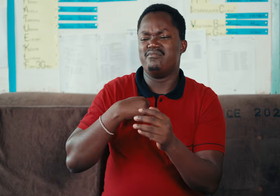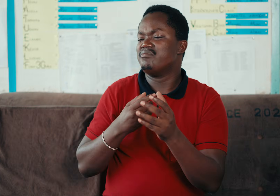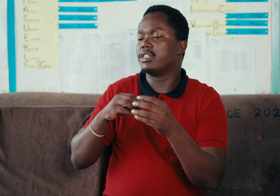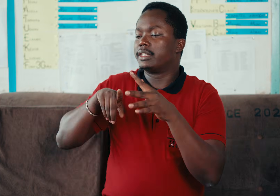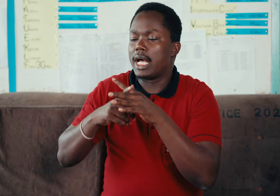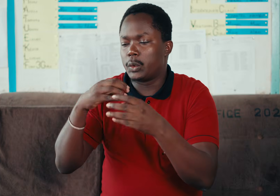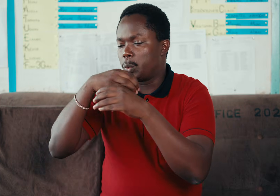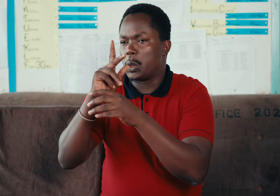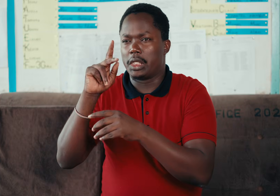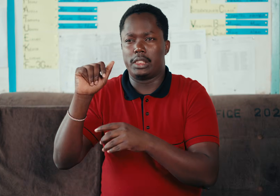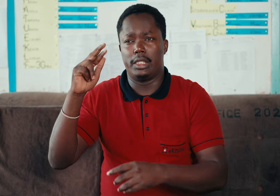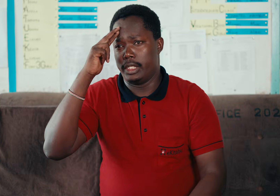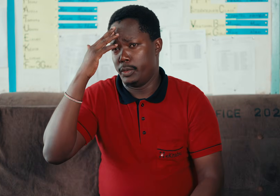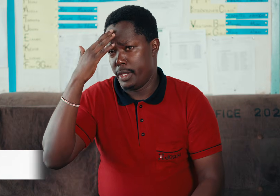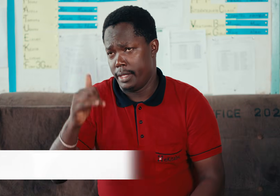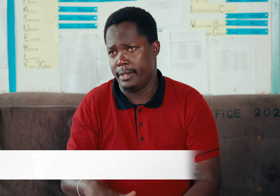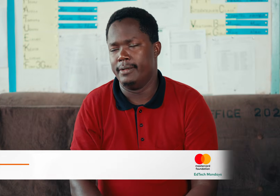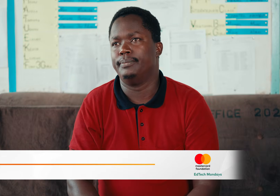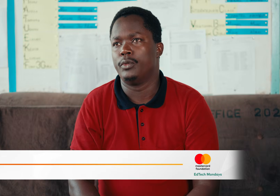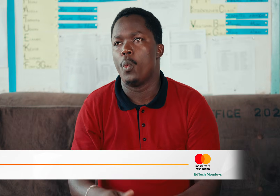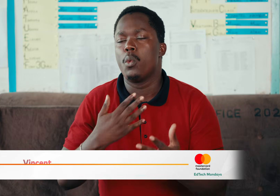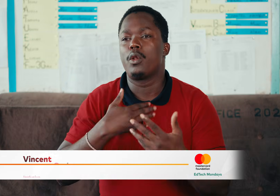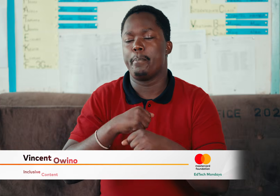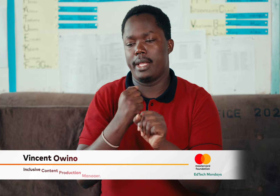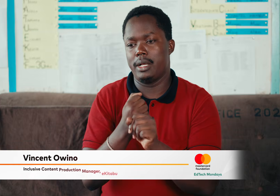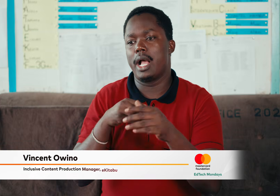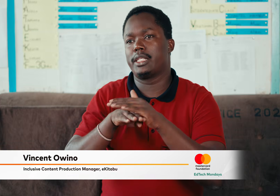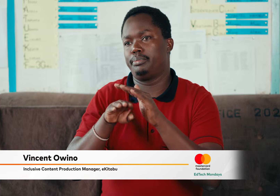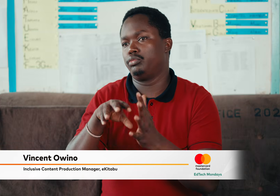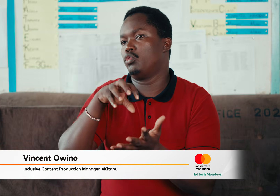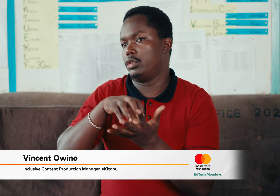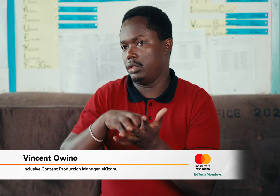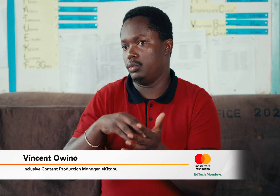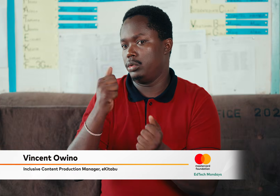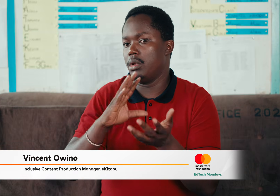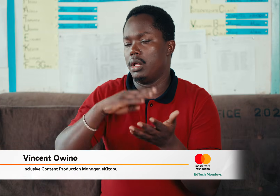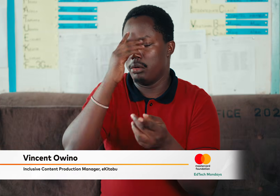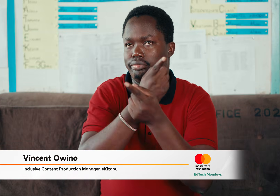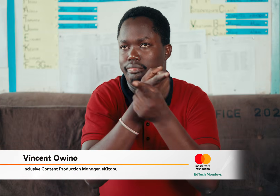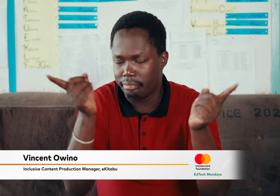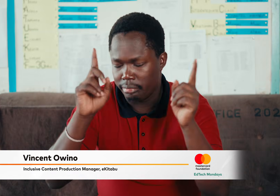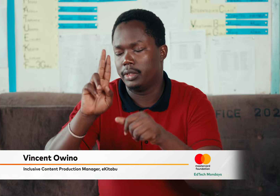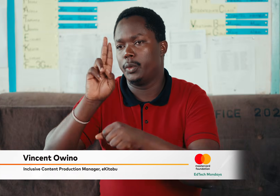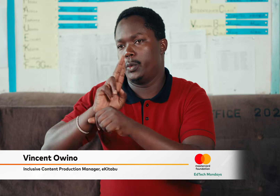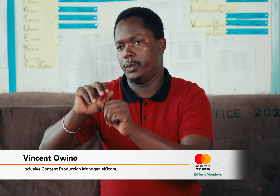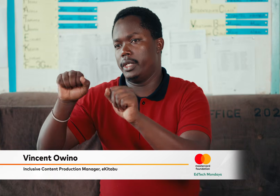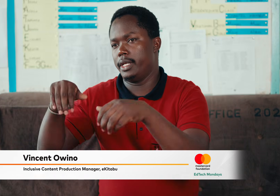department. We started this because we were to make accessible learning materials for